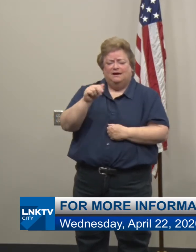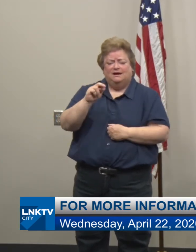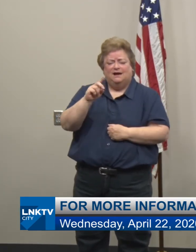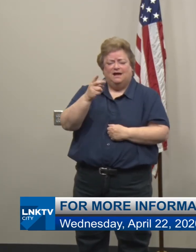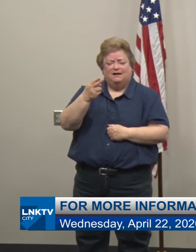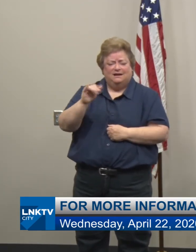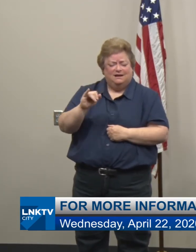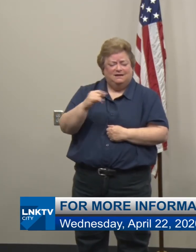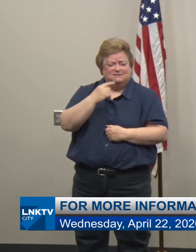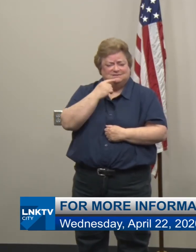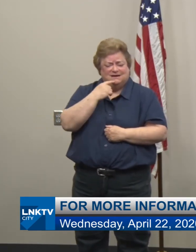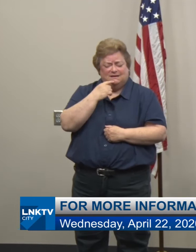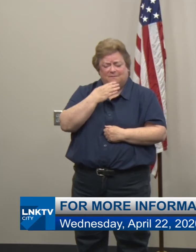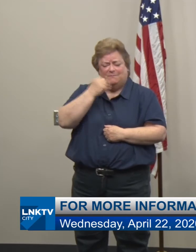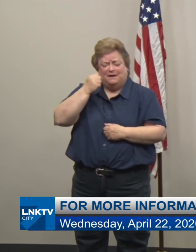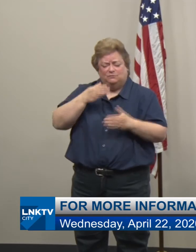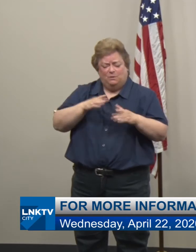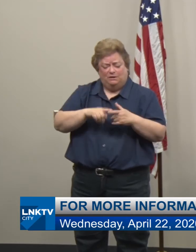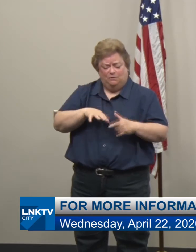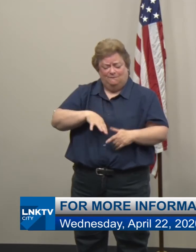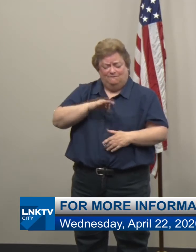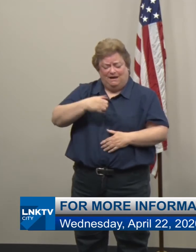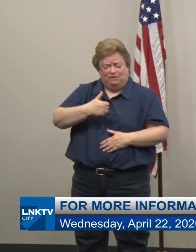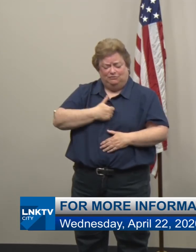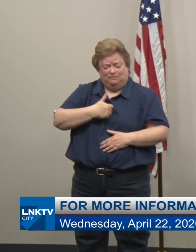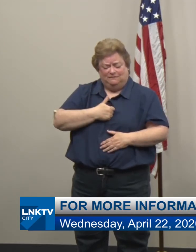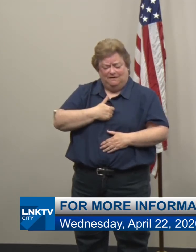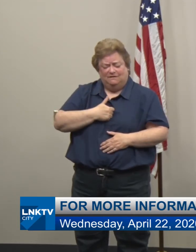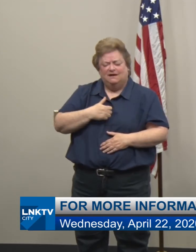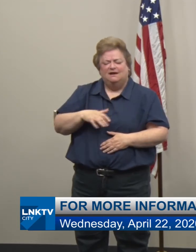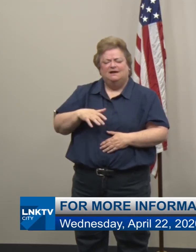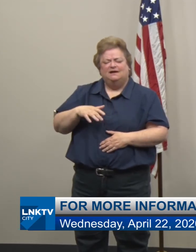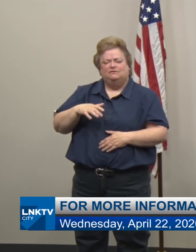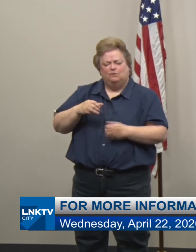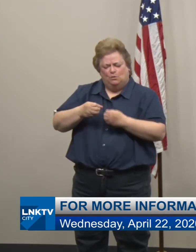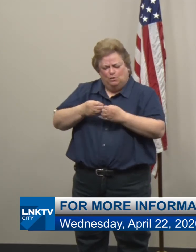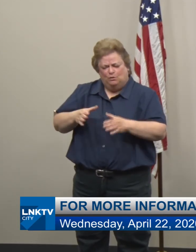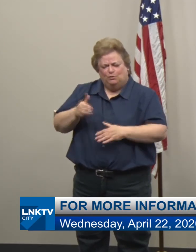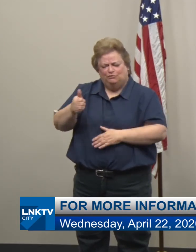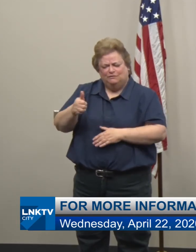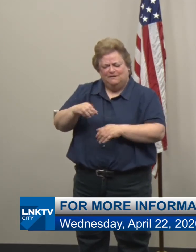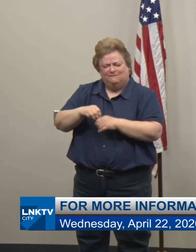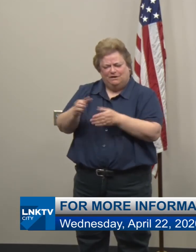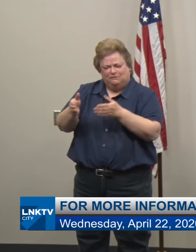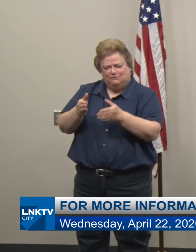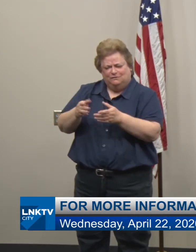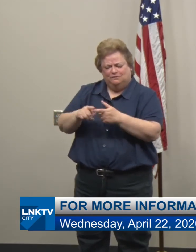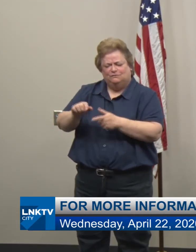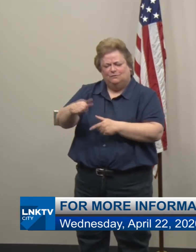the best way to find yourself is to lose yourself in service to others. Our website,